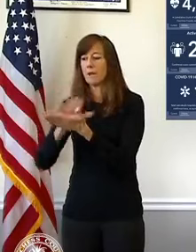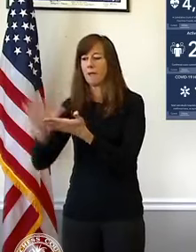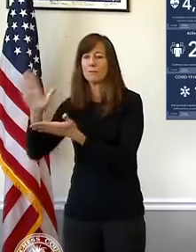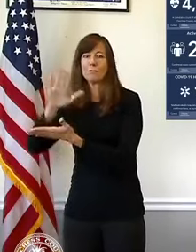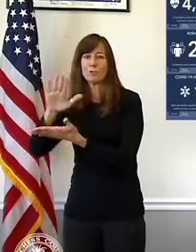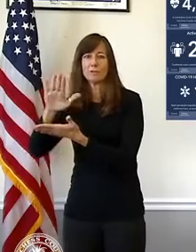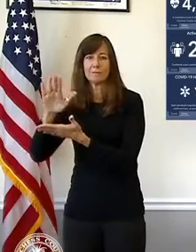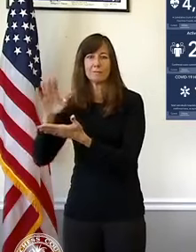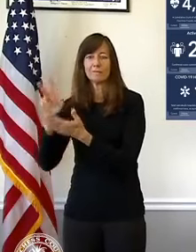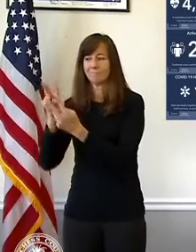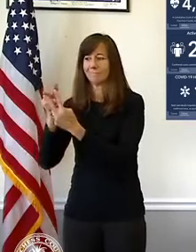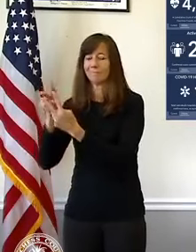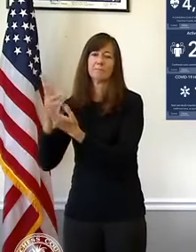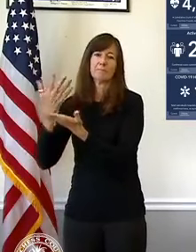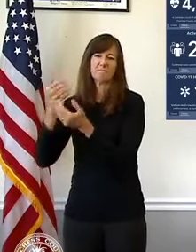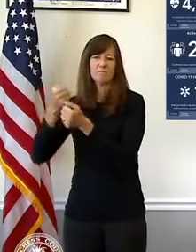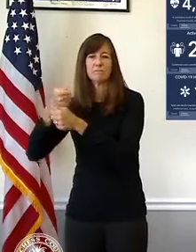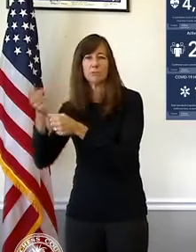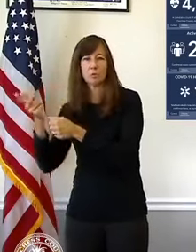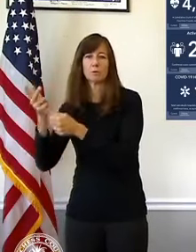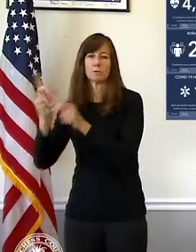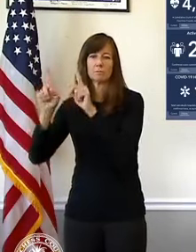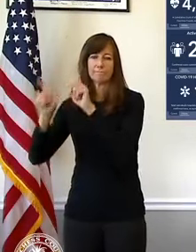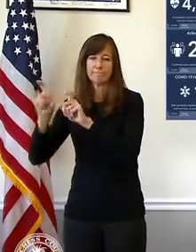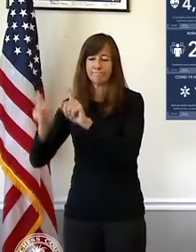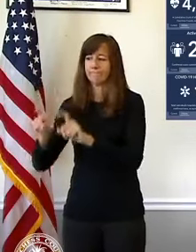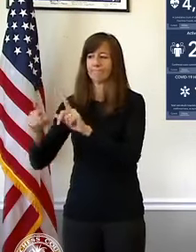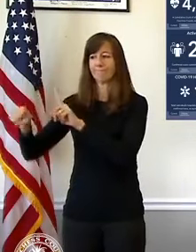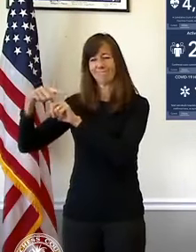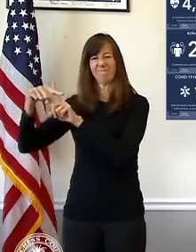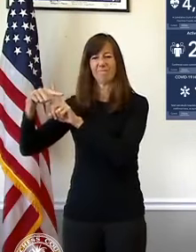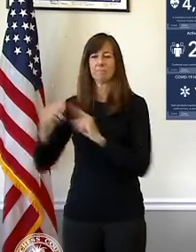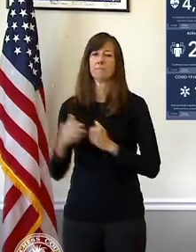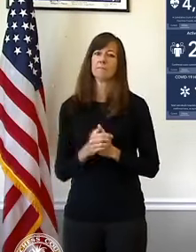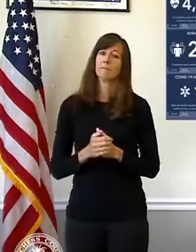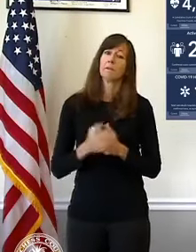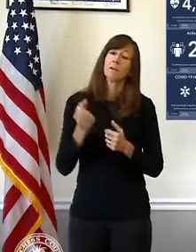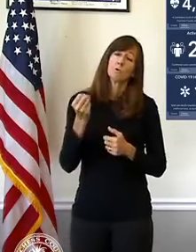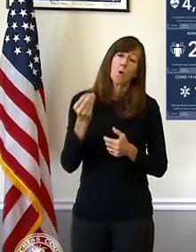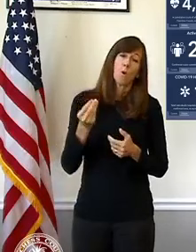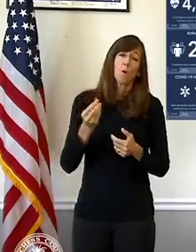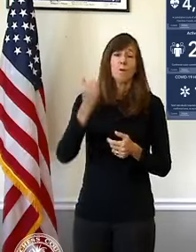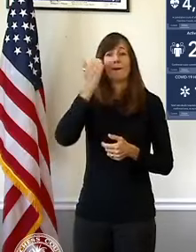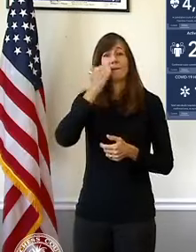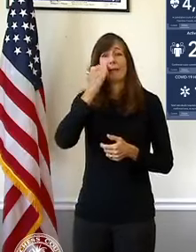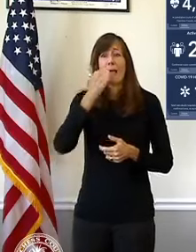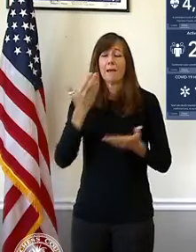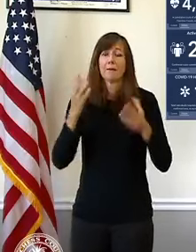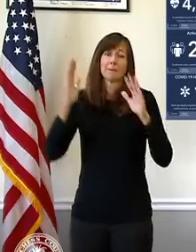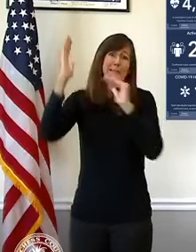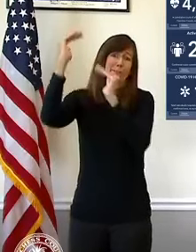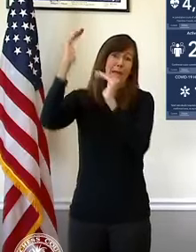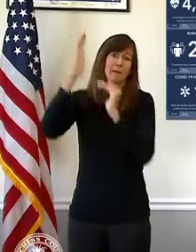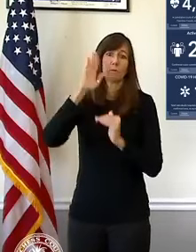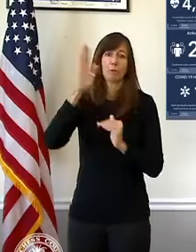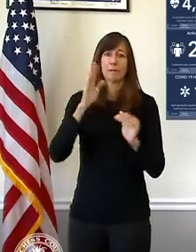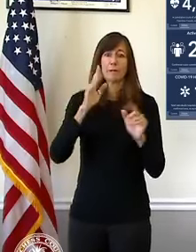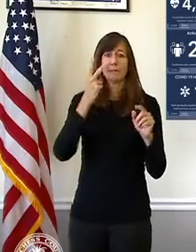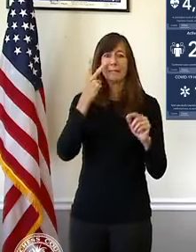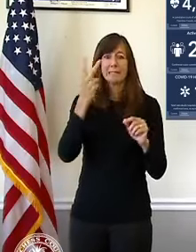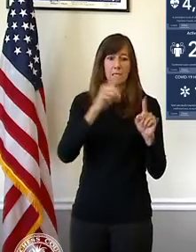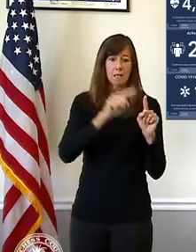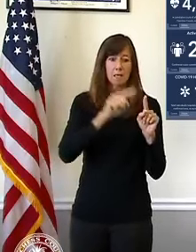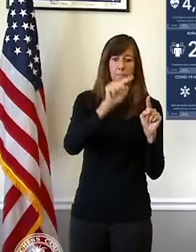know, on any given day, we expect to see that fluctuation. It is when that becomes a trend that it concerns us. It does